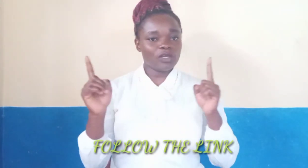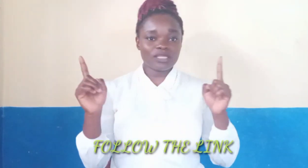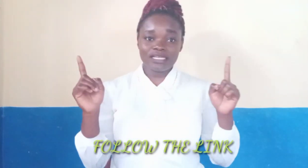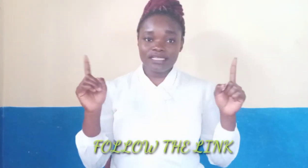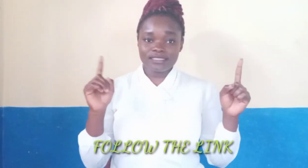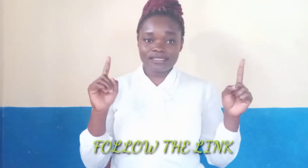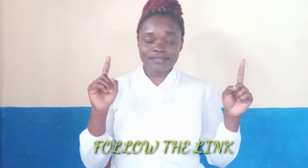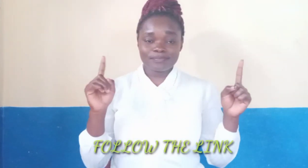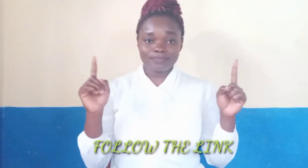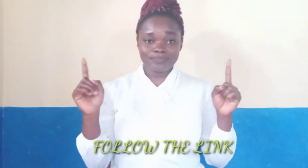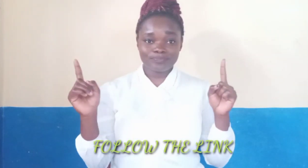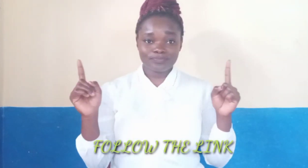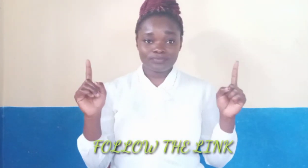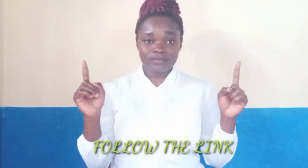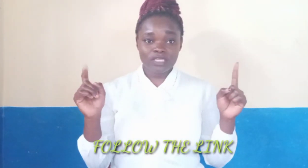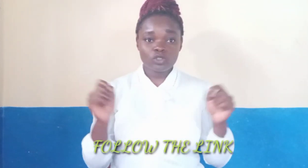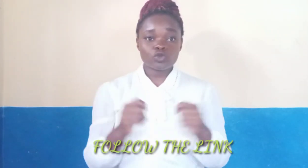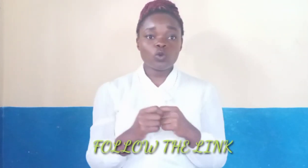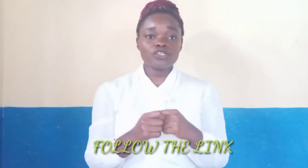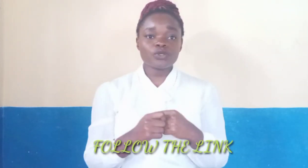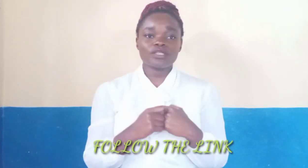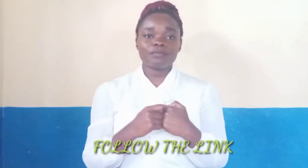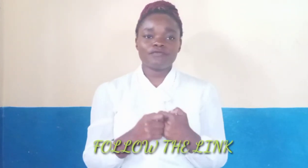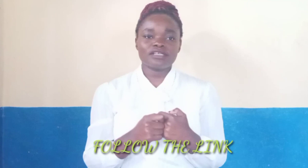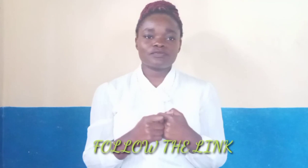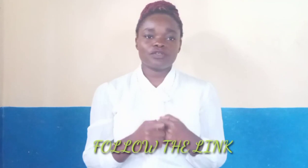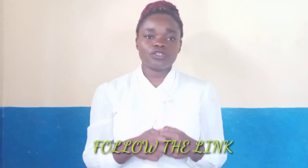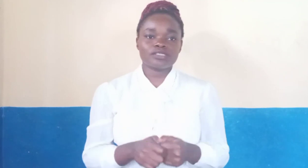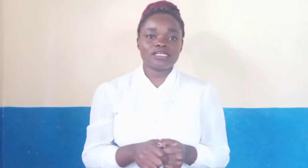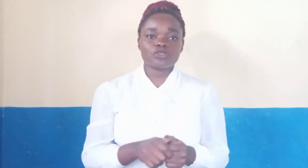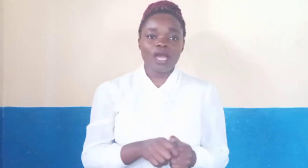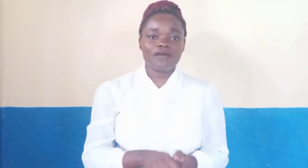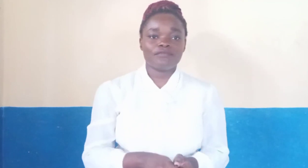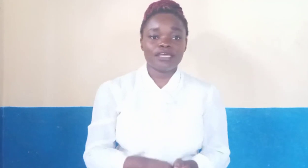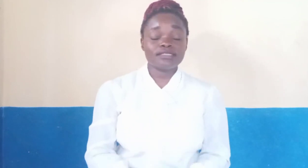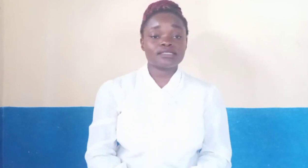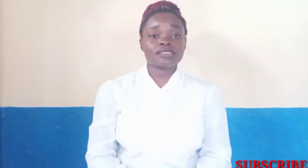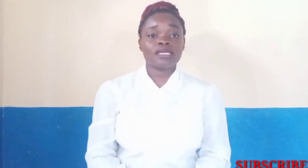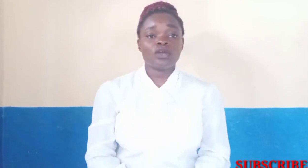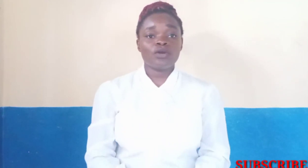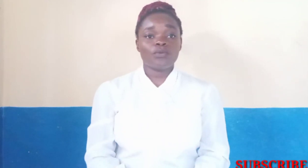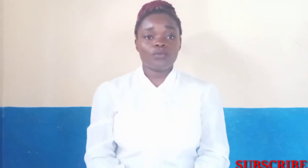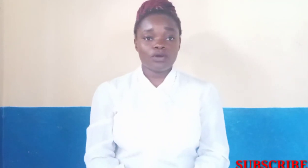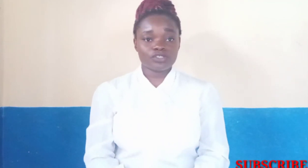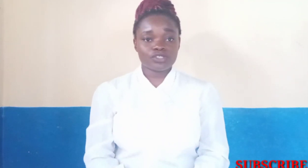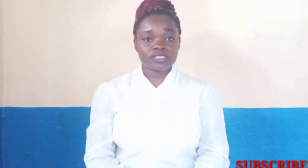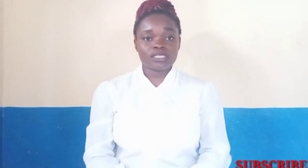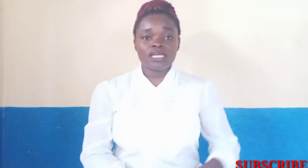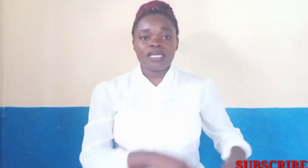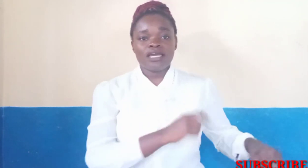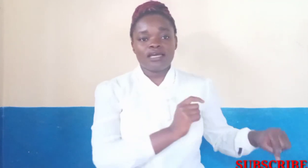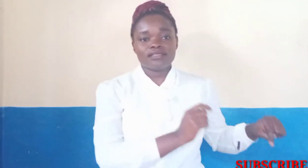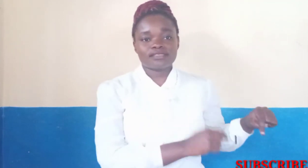Follow the links to watch on the previous videos that you haven't watched.